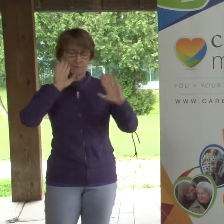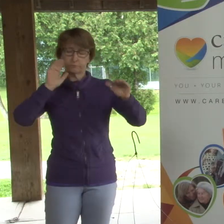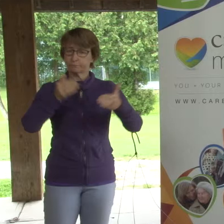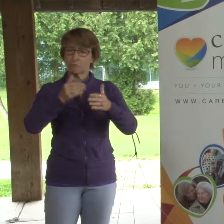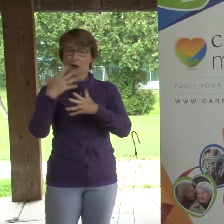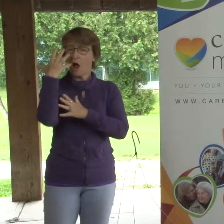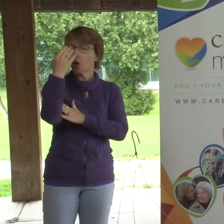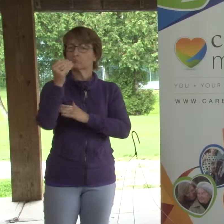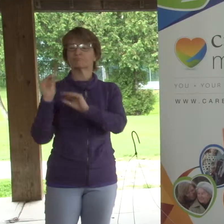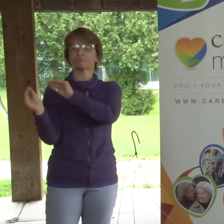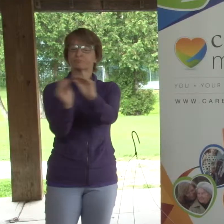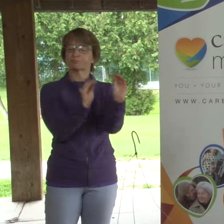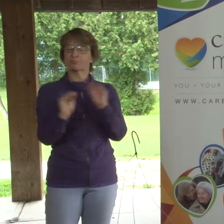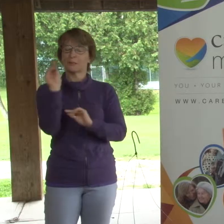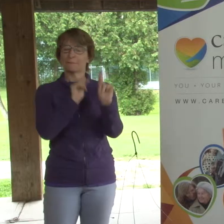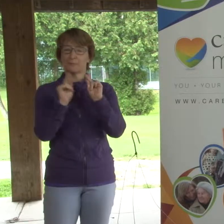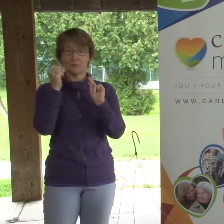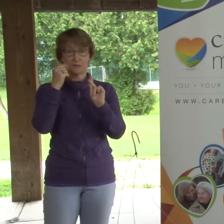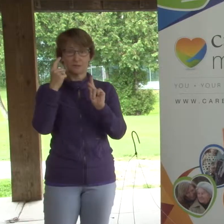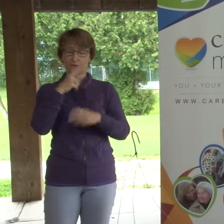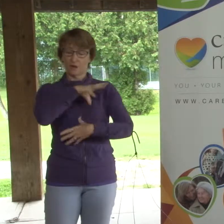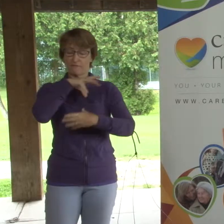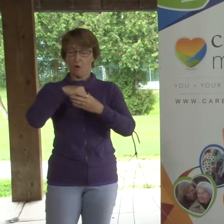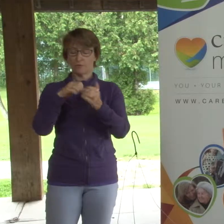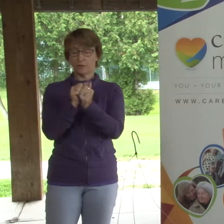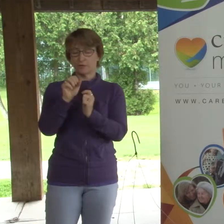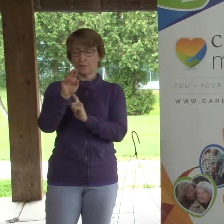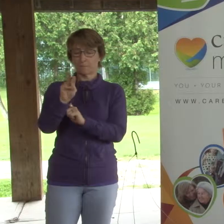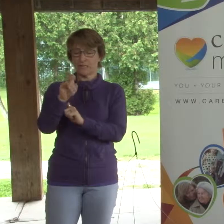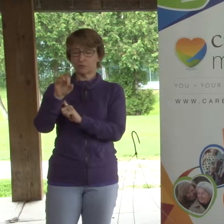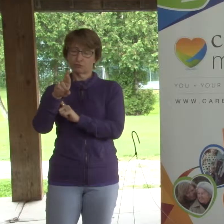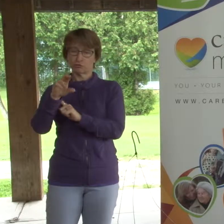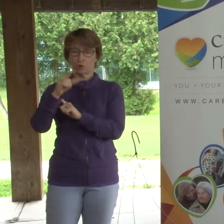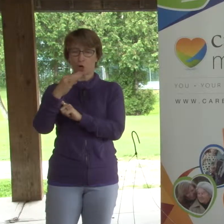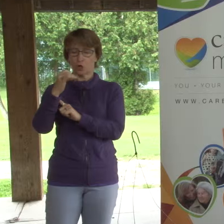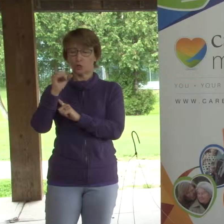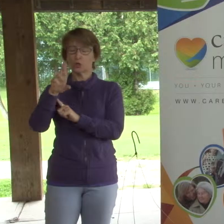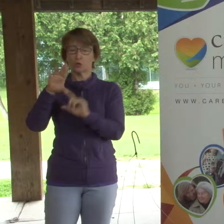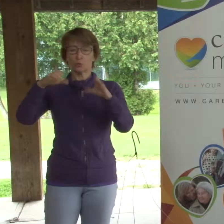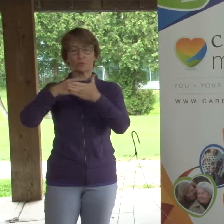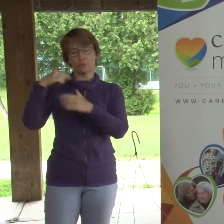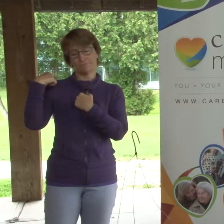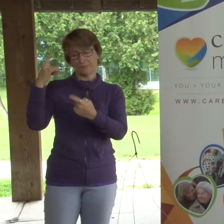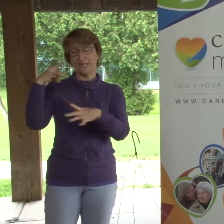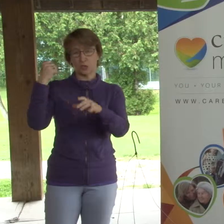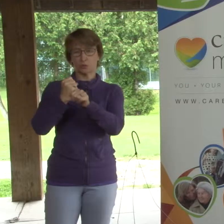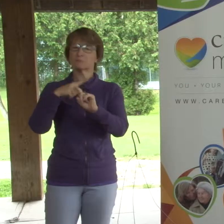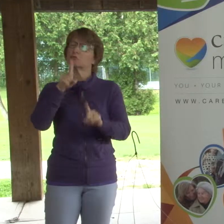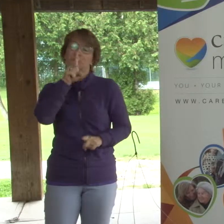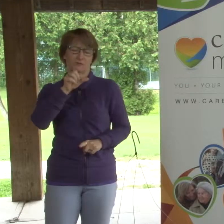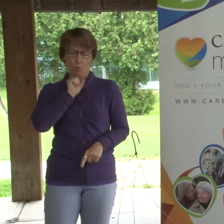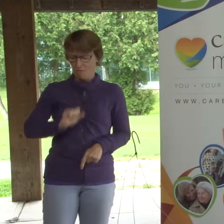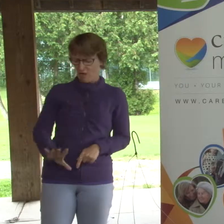out and educate the public. I've been with the Master Gardeners now for 8 years, but I've been gardening since I was 5